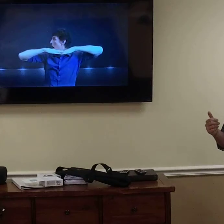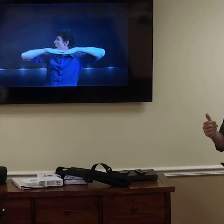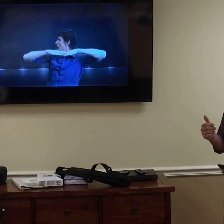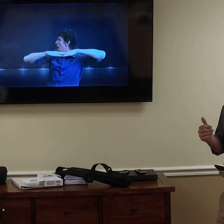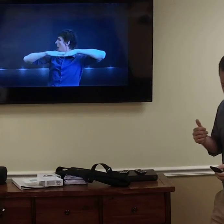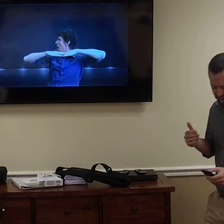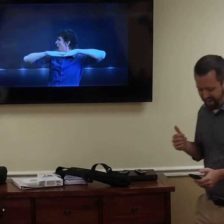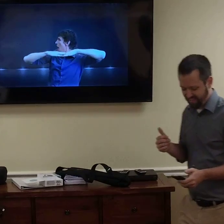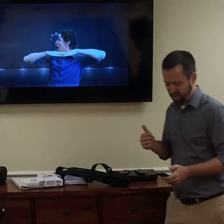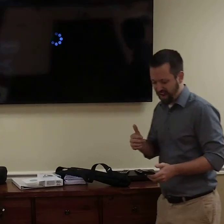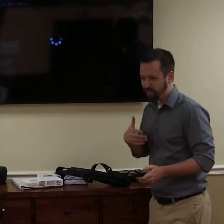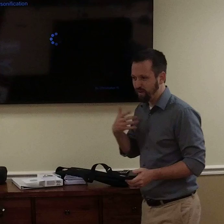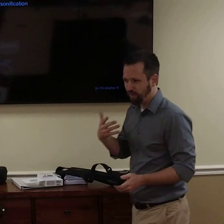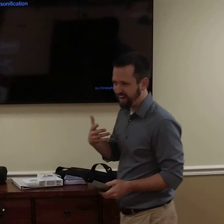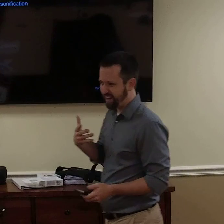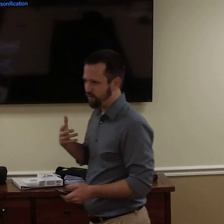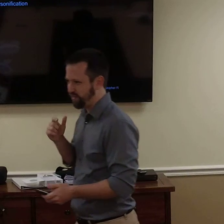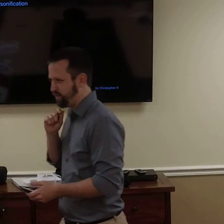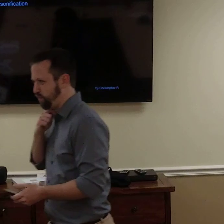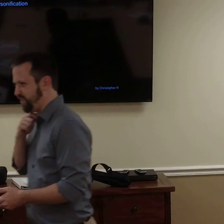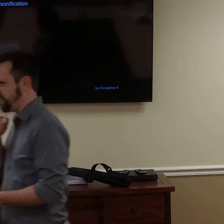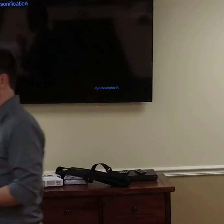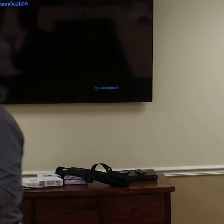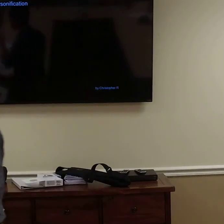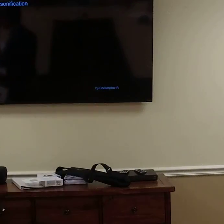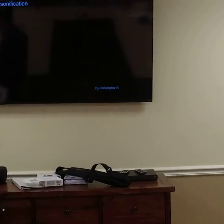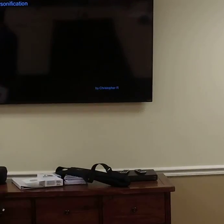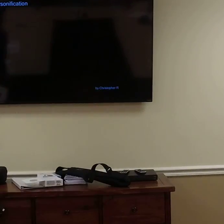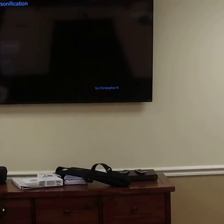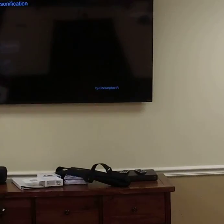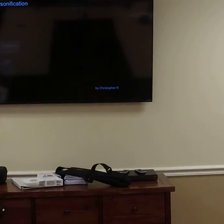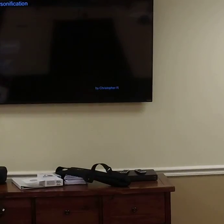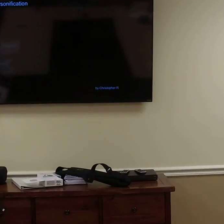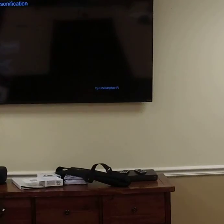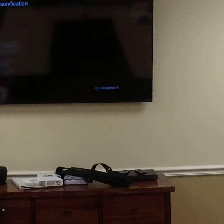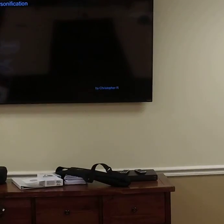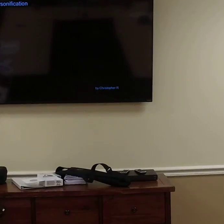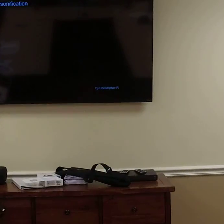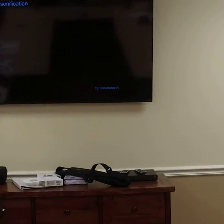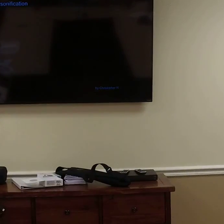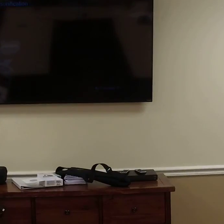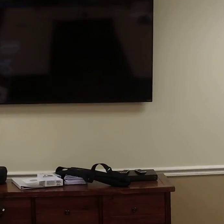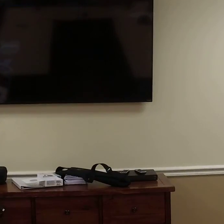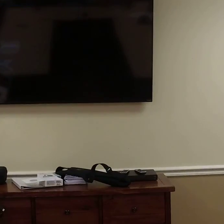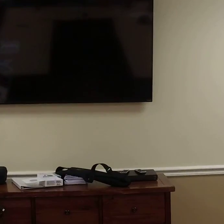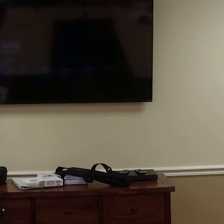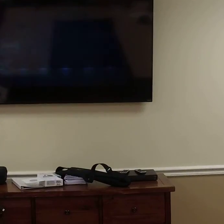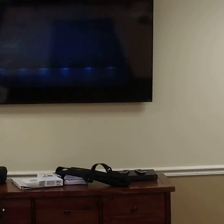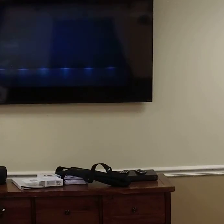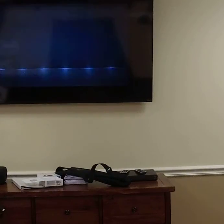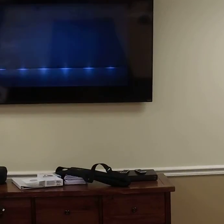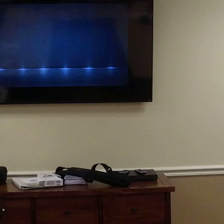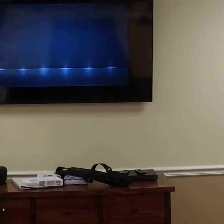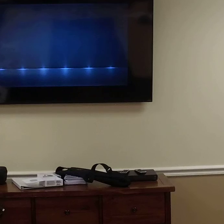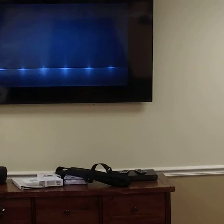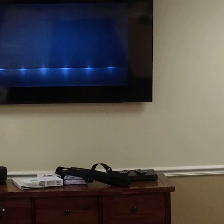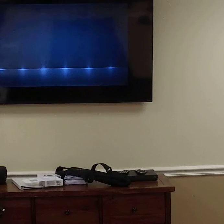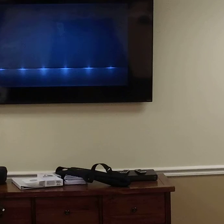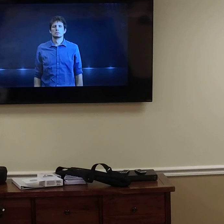eggs. Alright, so I'm going to play it again with some voice interpretation now, and then we'll talk about some of the different classifiers. So I'm going to move over here so I can find